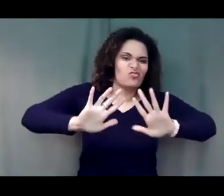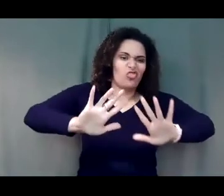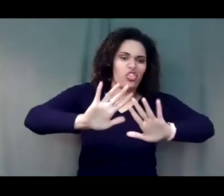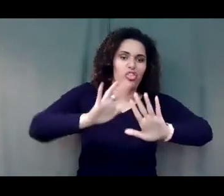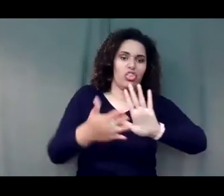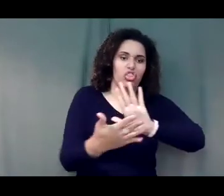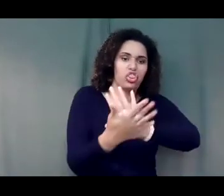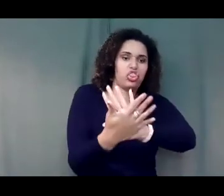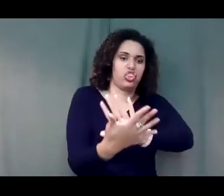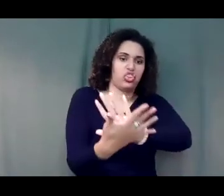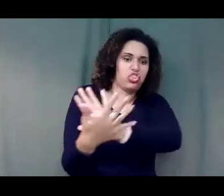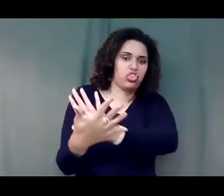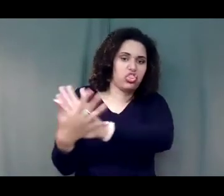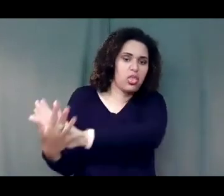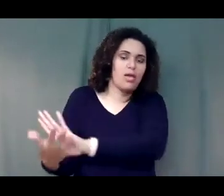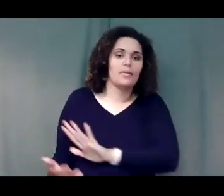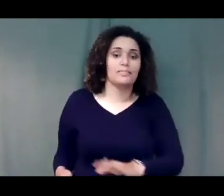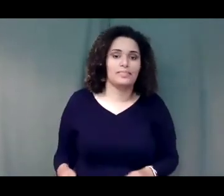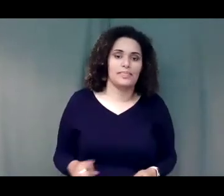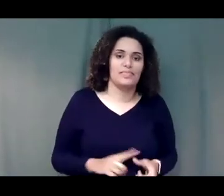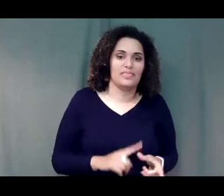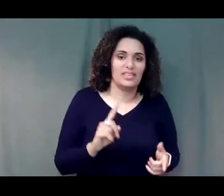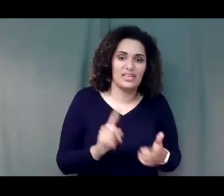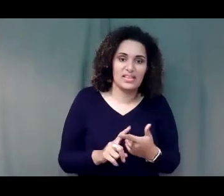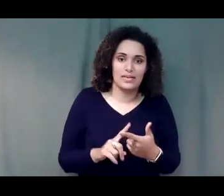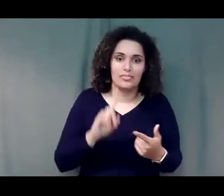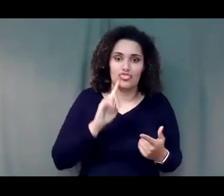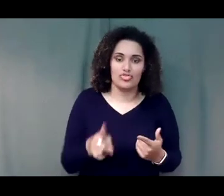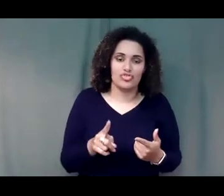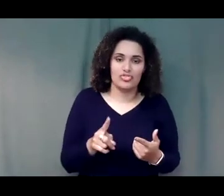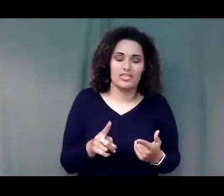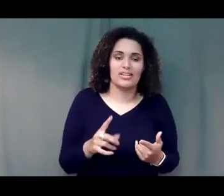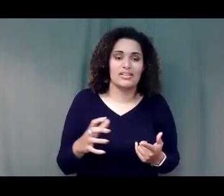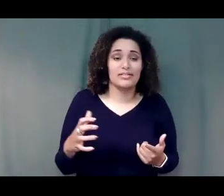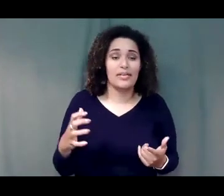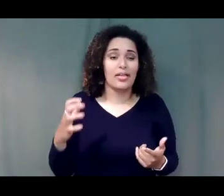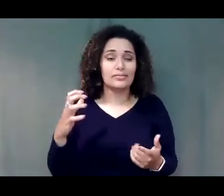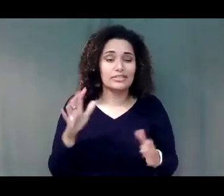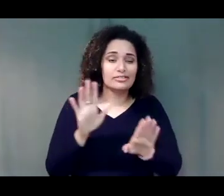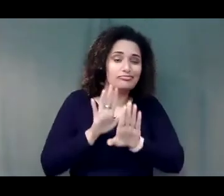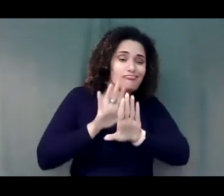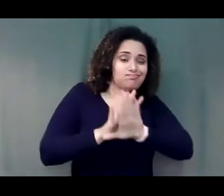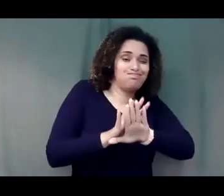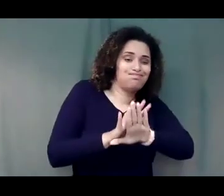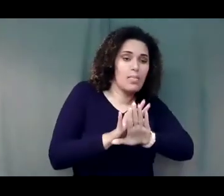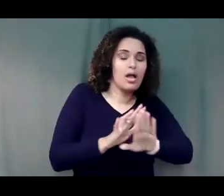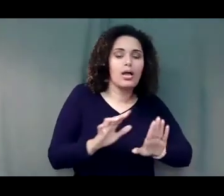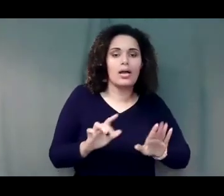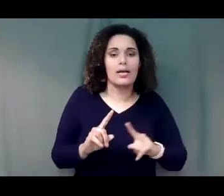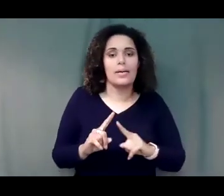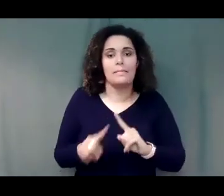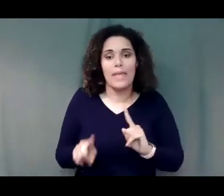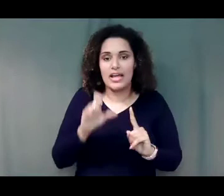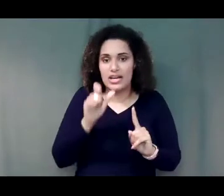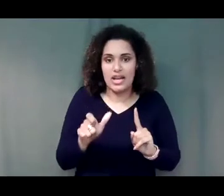the mud into the straw, and kind of make sure it's tight, but otherwise they're not very polished. And then the